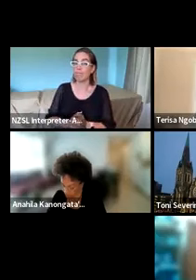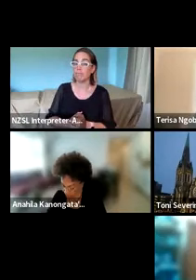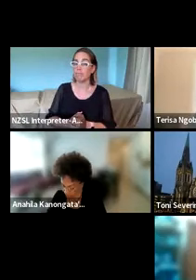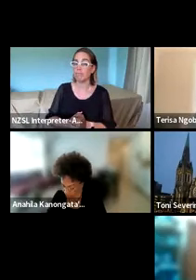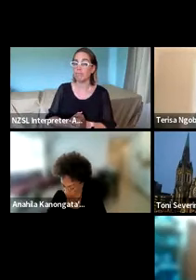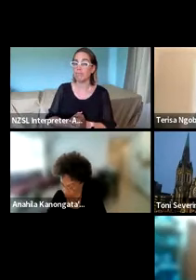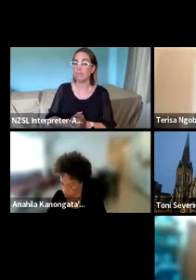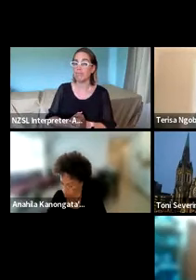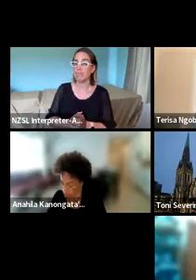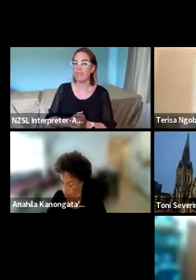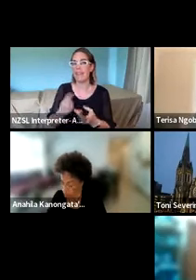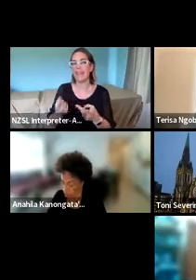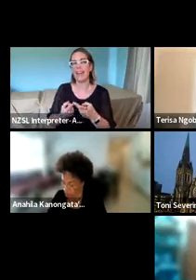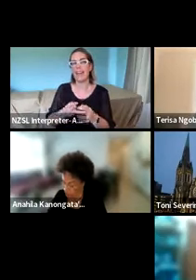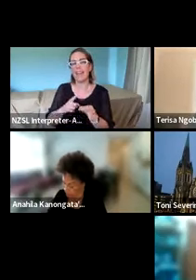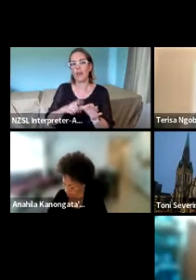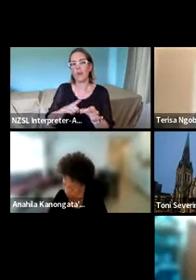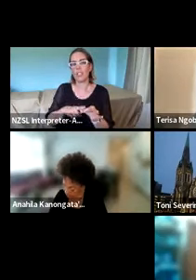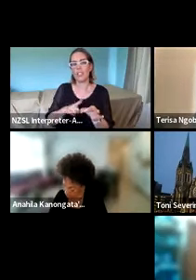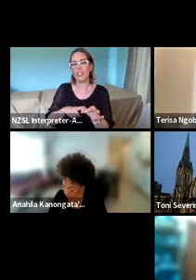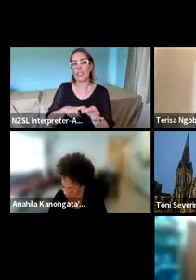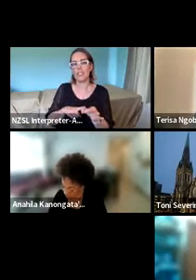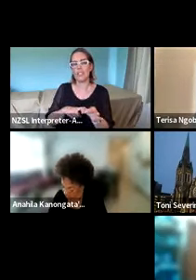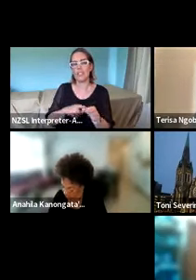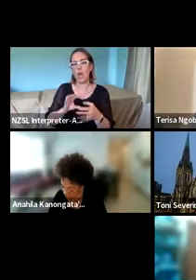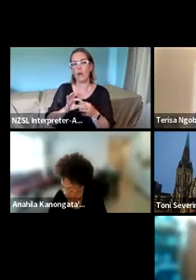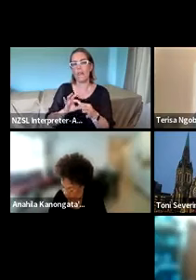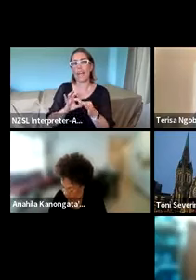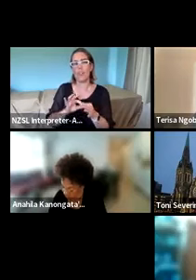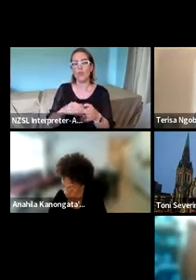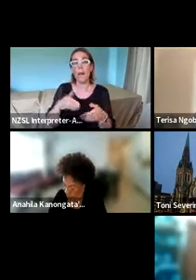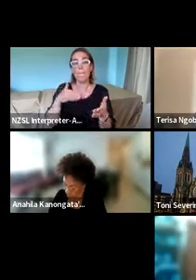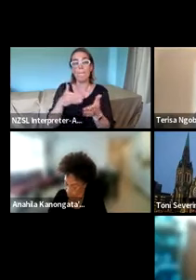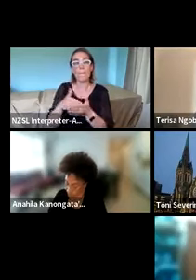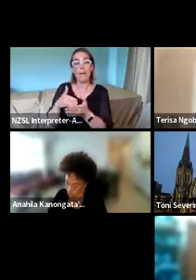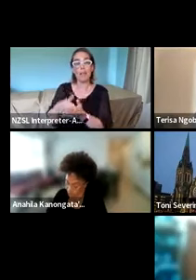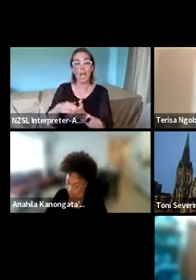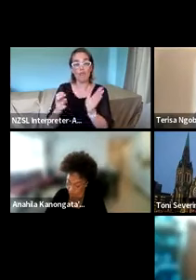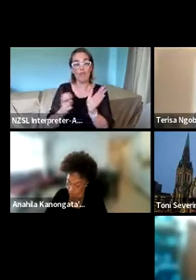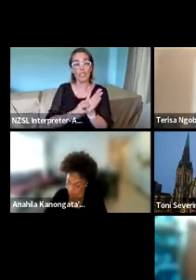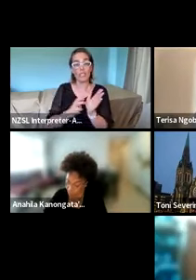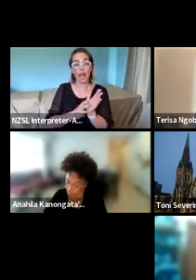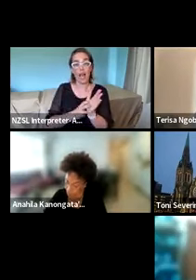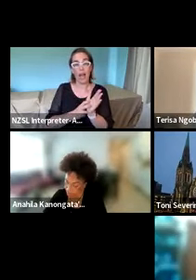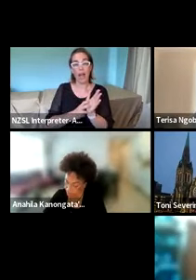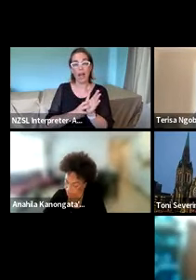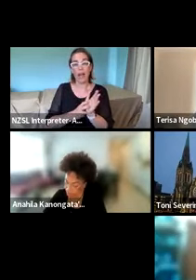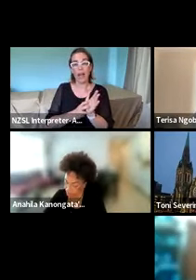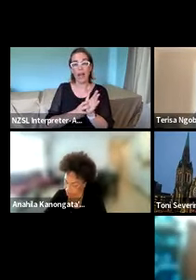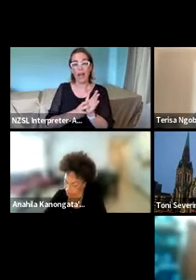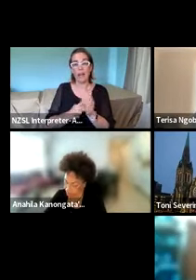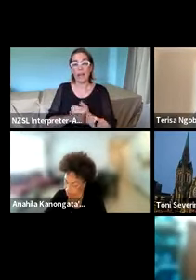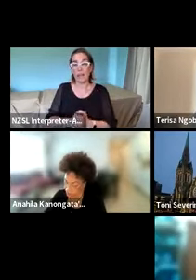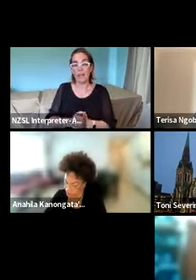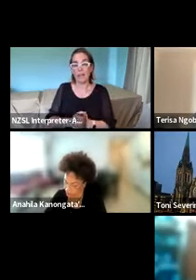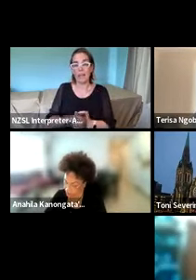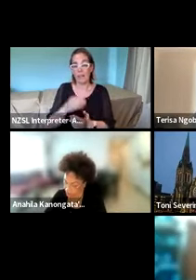the other question around the barrier register is, would you see